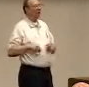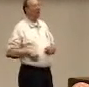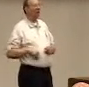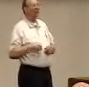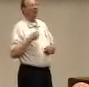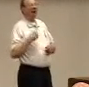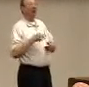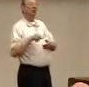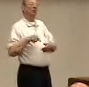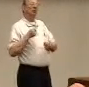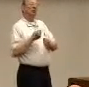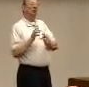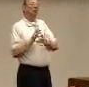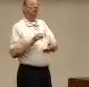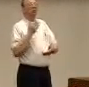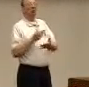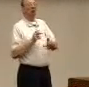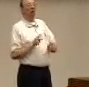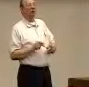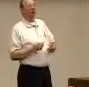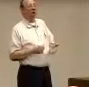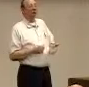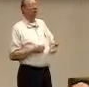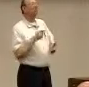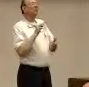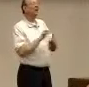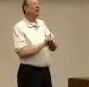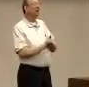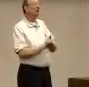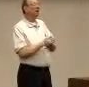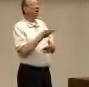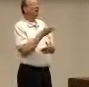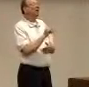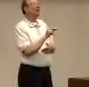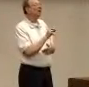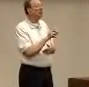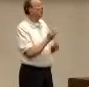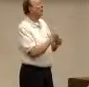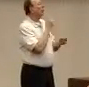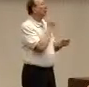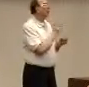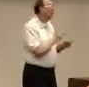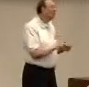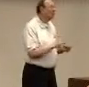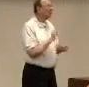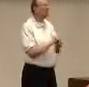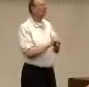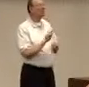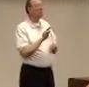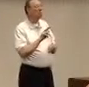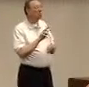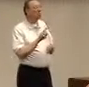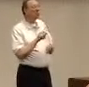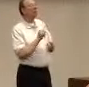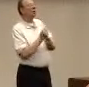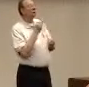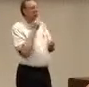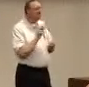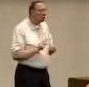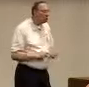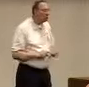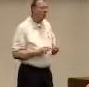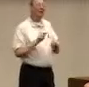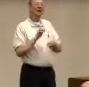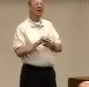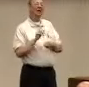use to become a good person. And so she believed in Hinduism because it made her a good person. She believed in